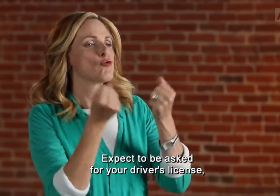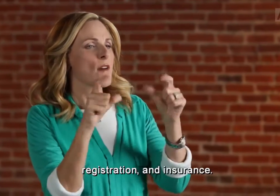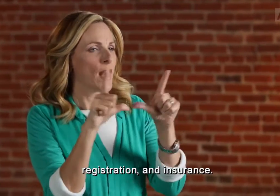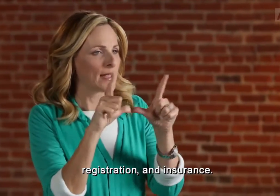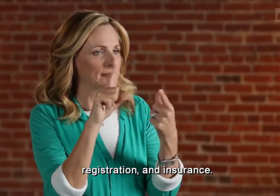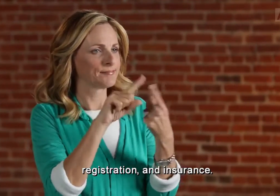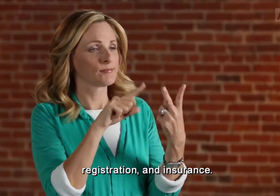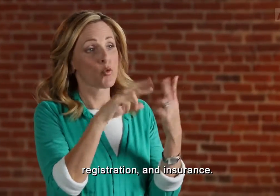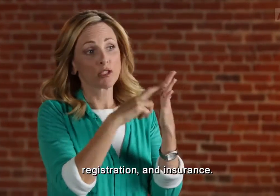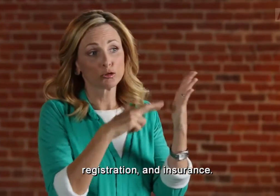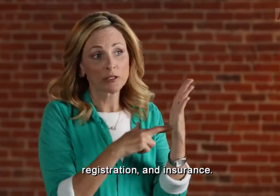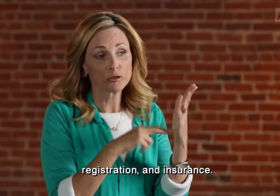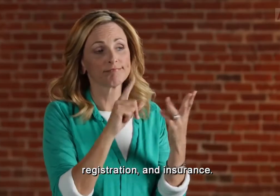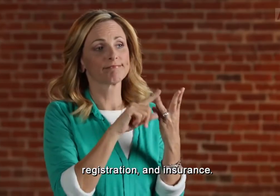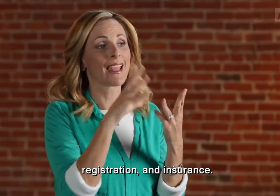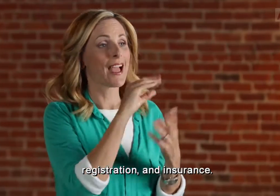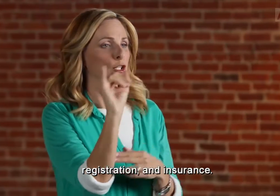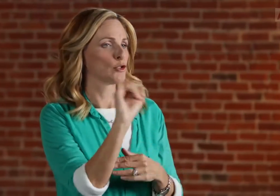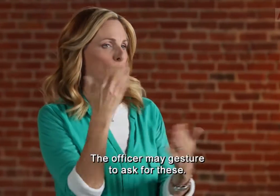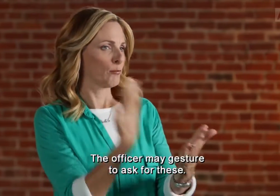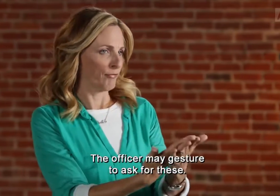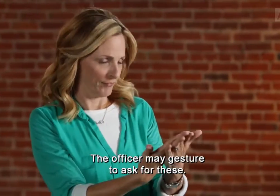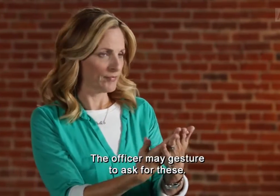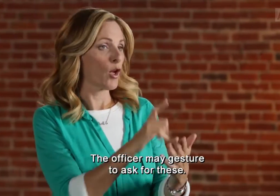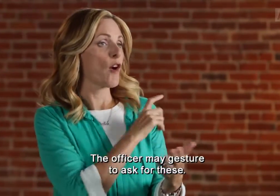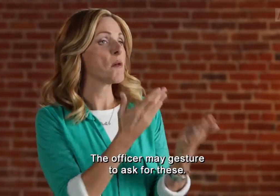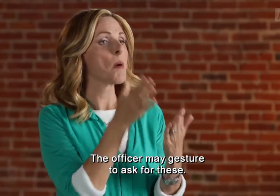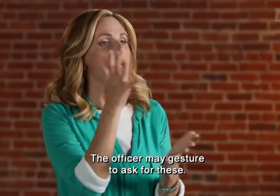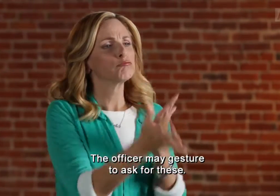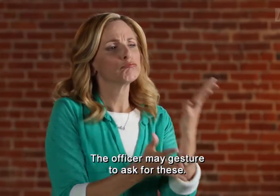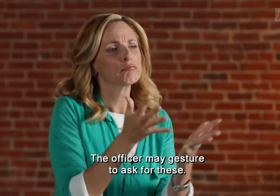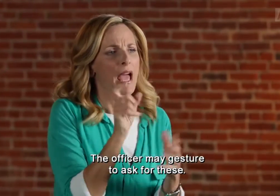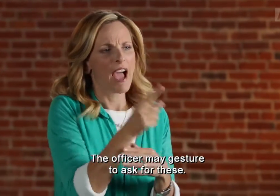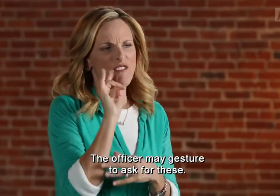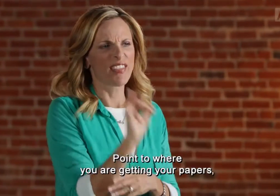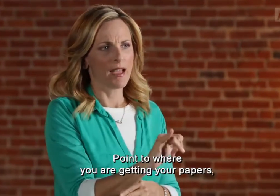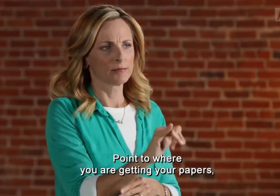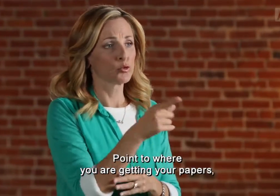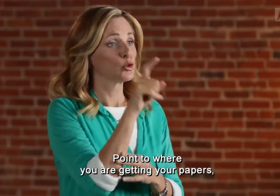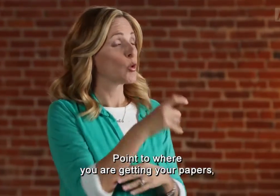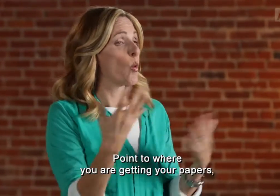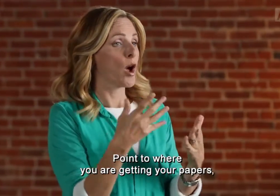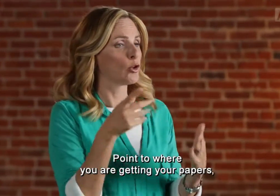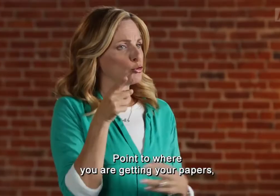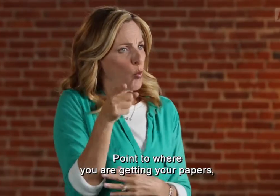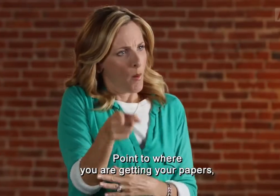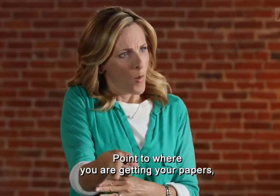license, registration, and insurance. The officer may gesture to ask for these. Point to where you are getting